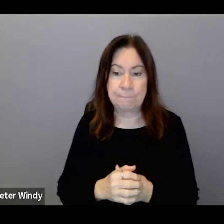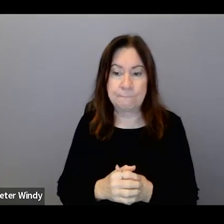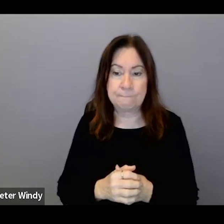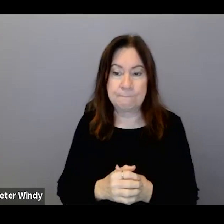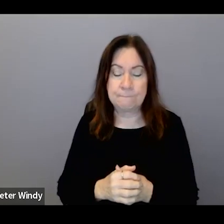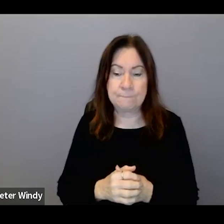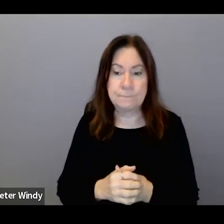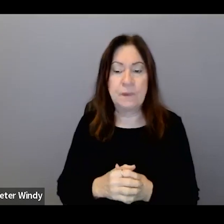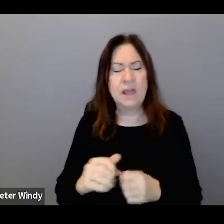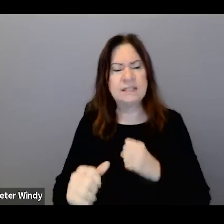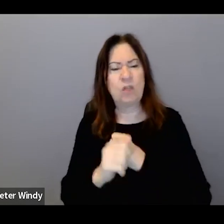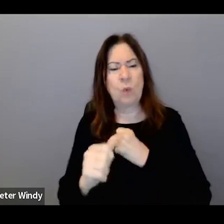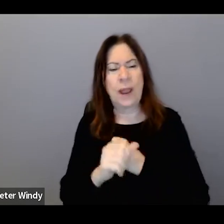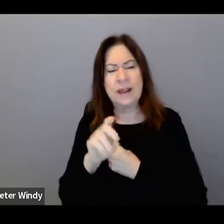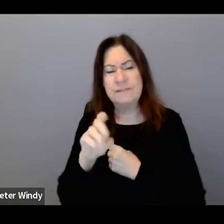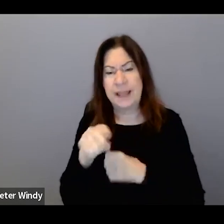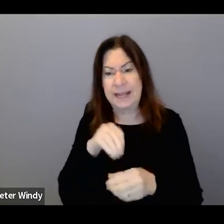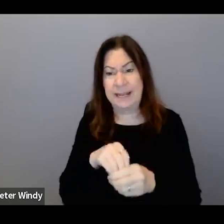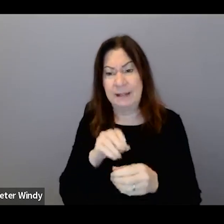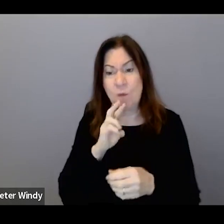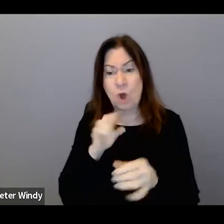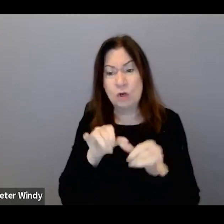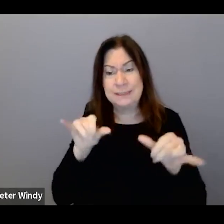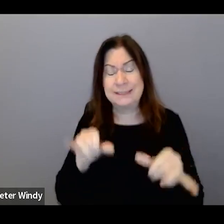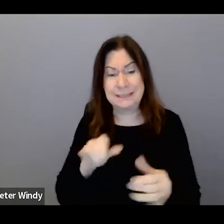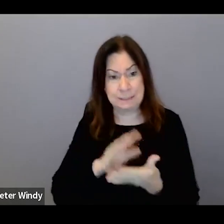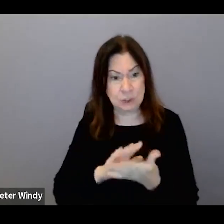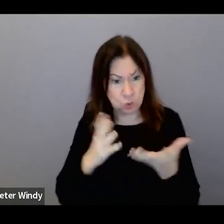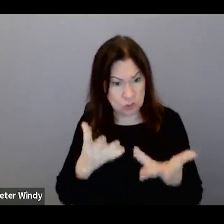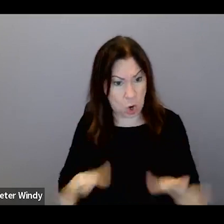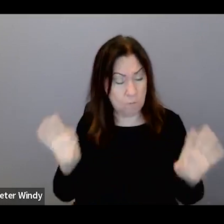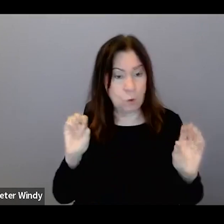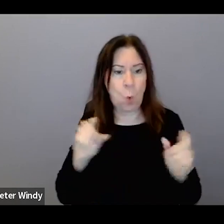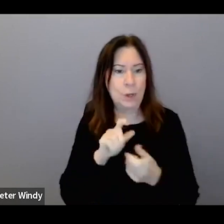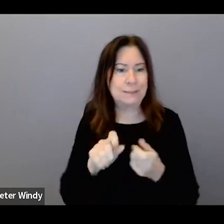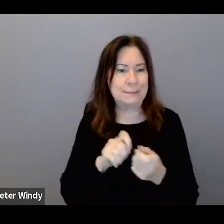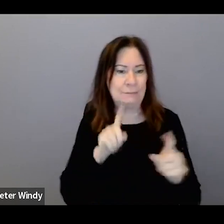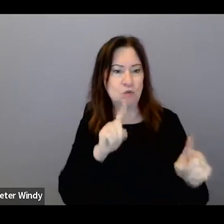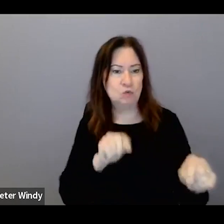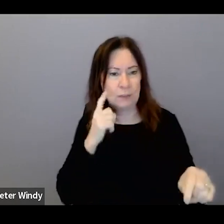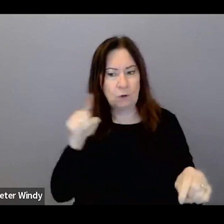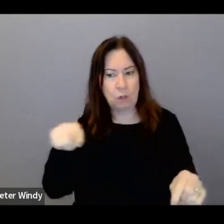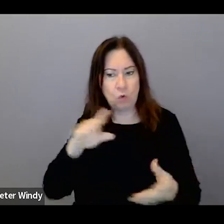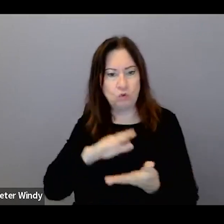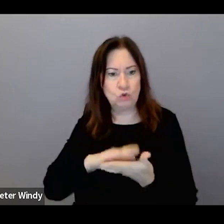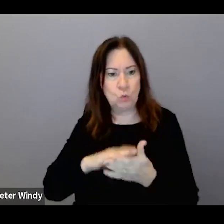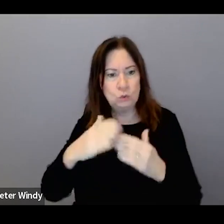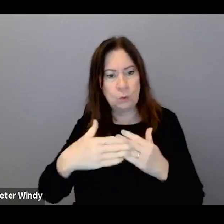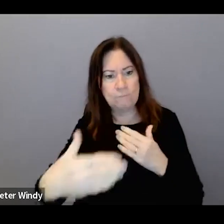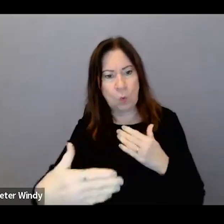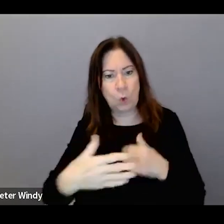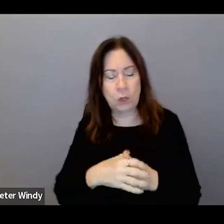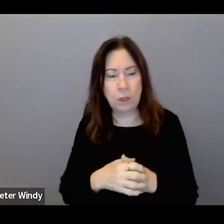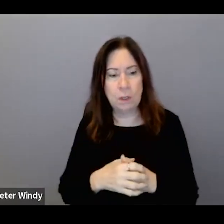Is the threat of lead found in the water system at schools over, or is there a certain directive for those schools going forward? So